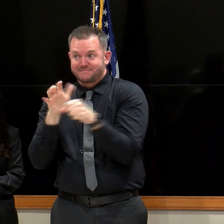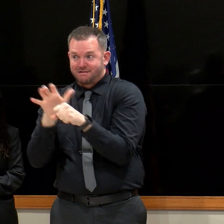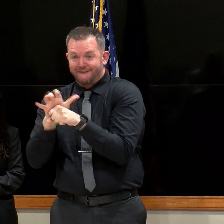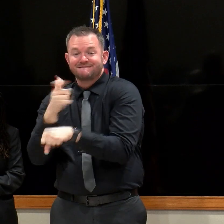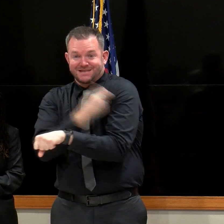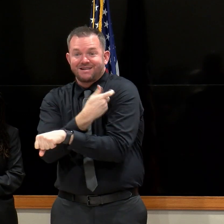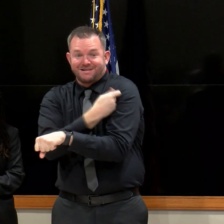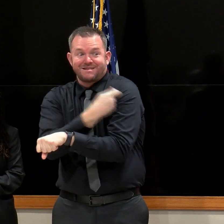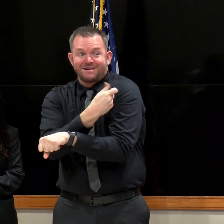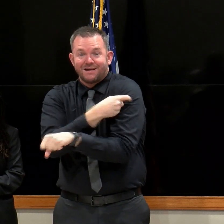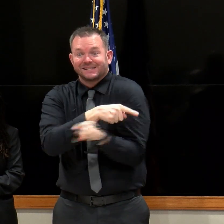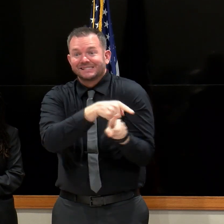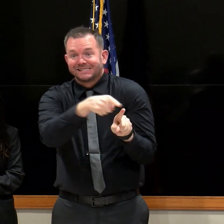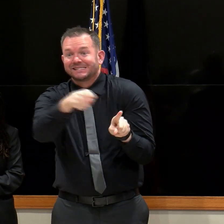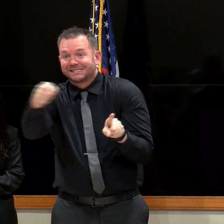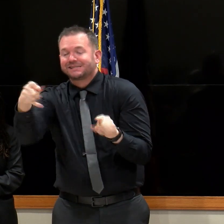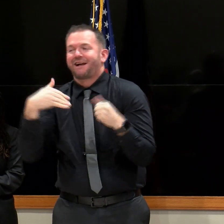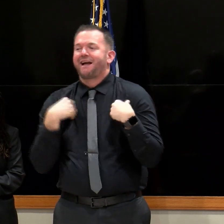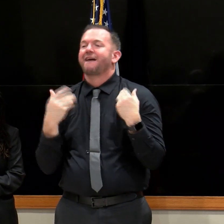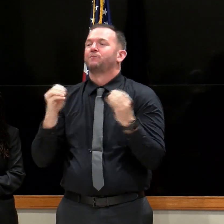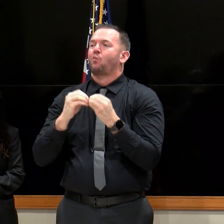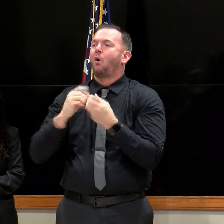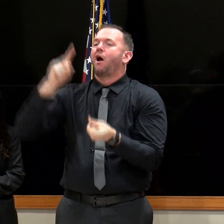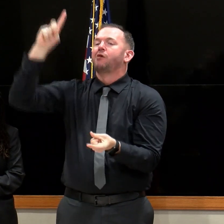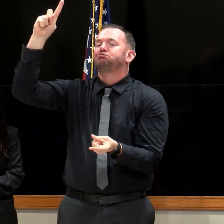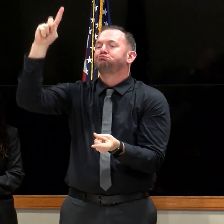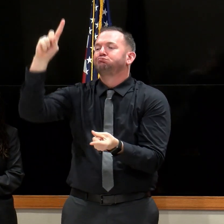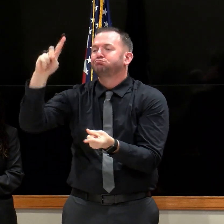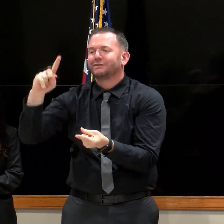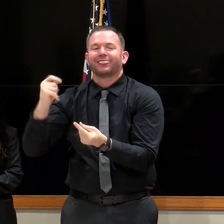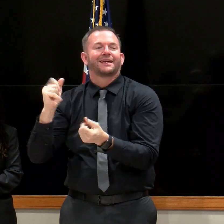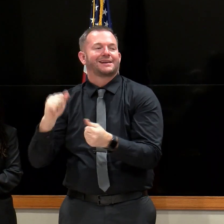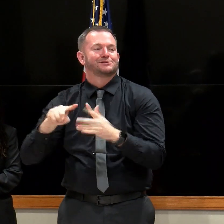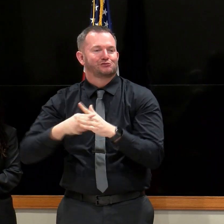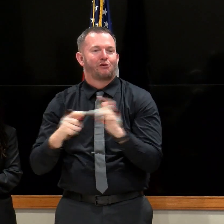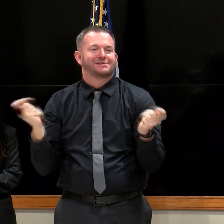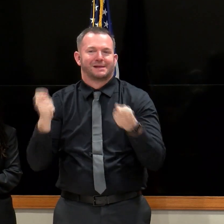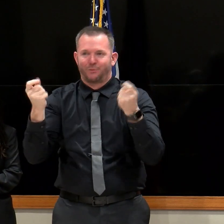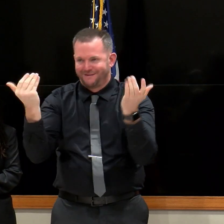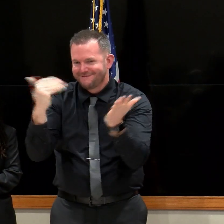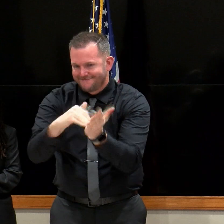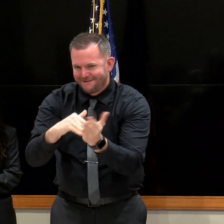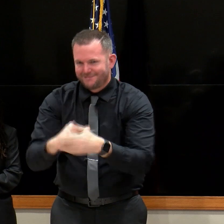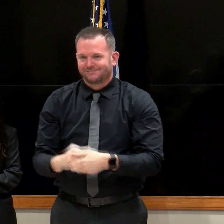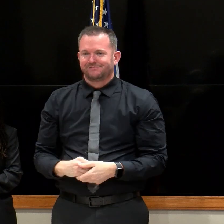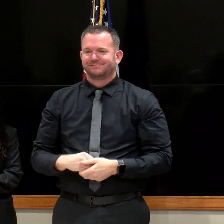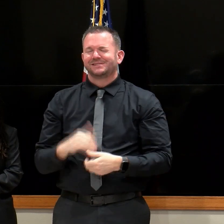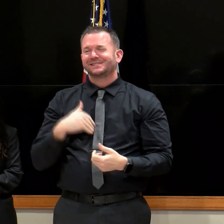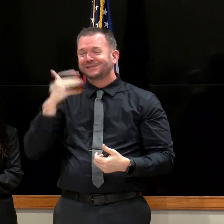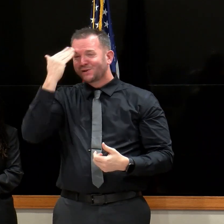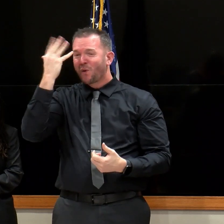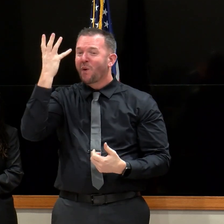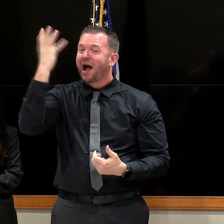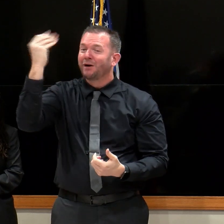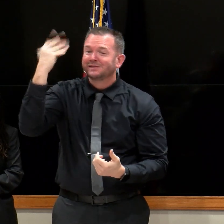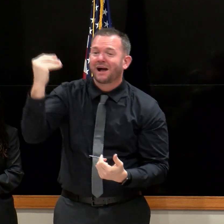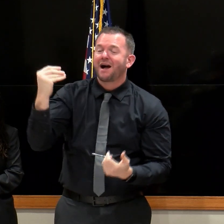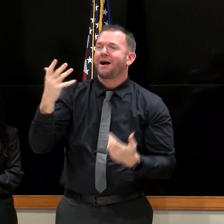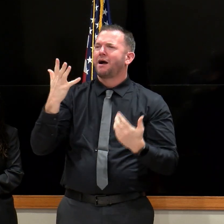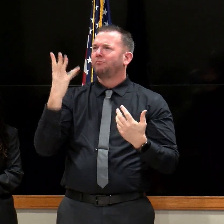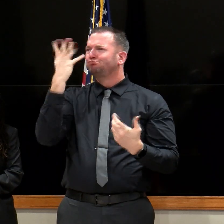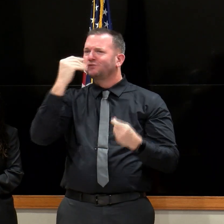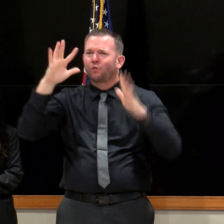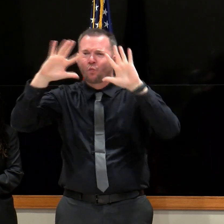we have, the great weather we have these days with your household. Zoom with your family. Open presents virtually. Remind